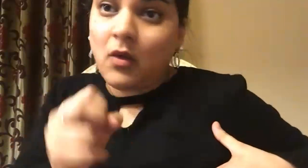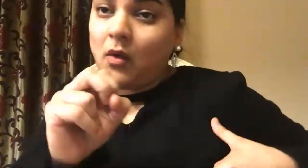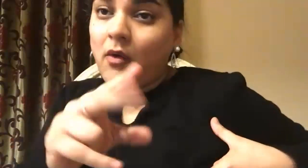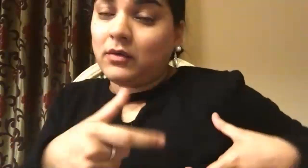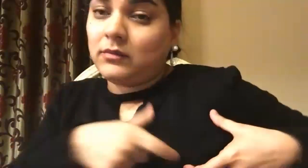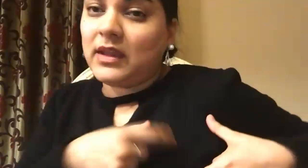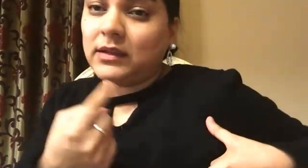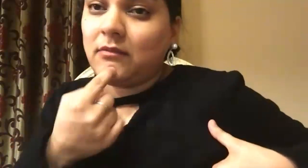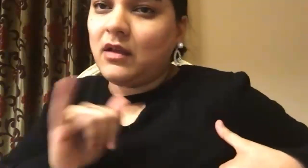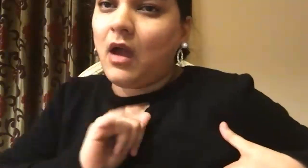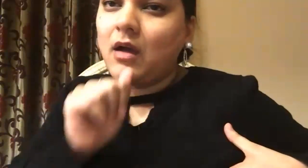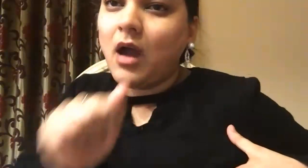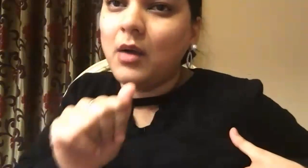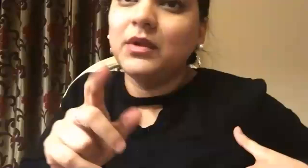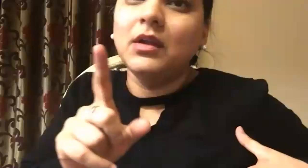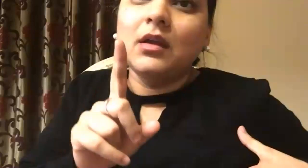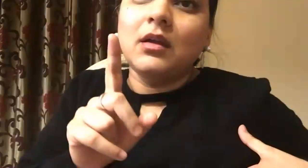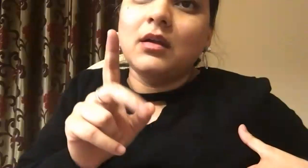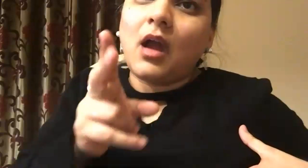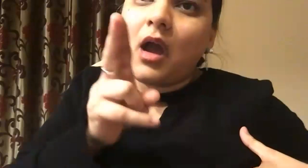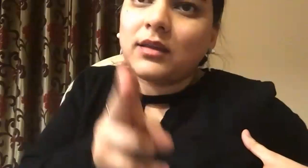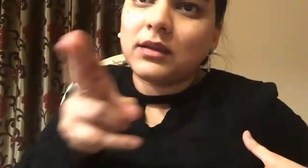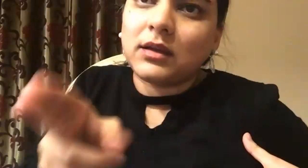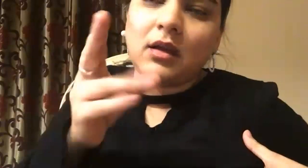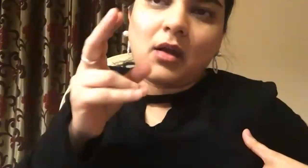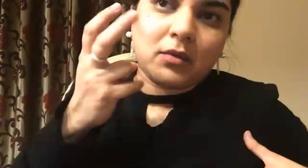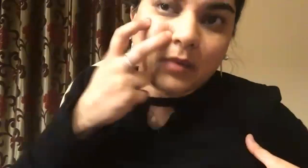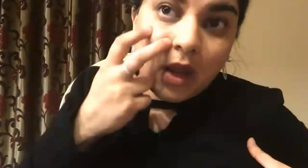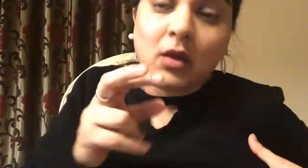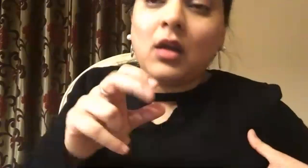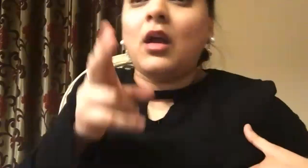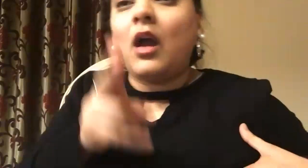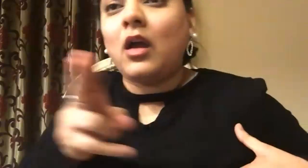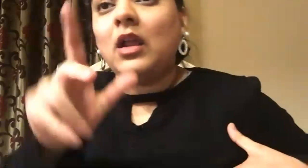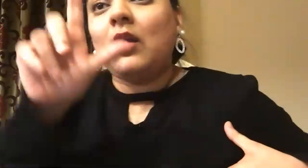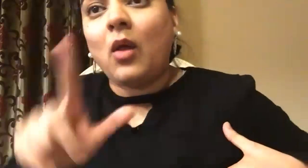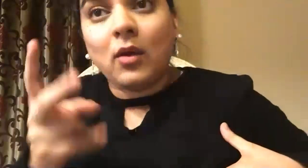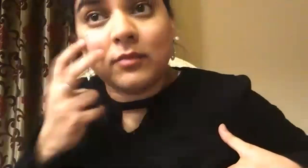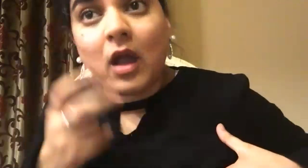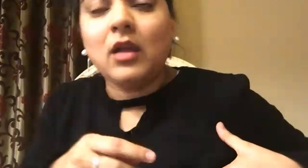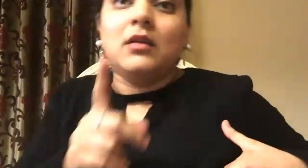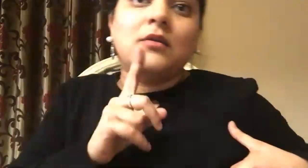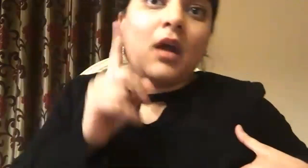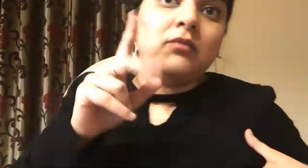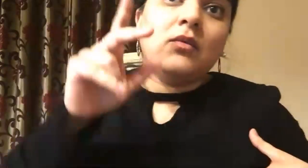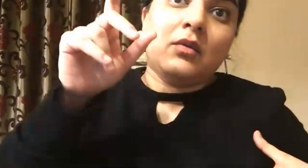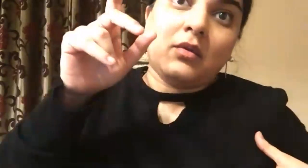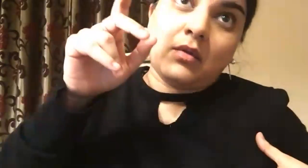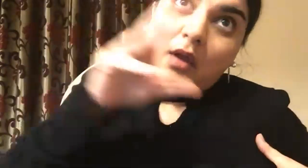have a badge or something on your chest that says, I am deaf, I am not hard of hearing, or I am deafblind, or I'm deaf low